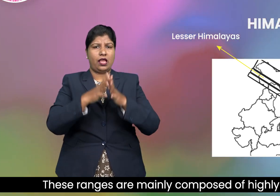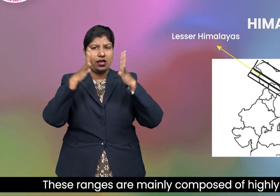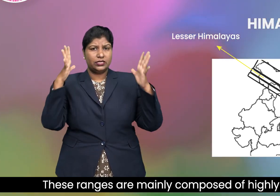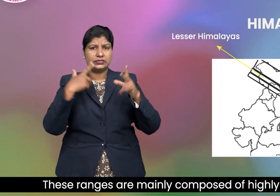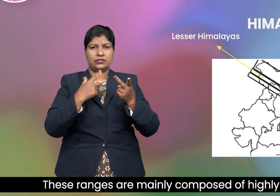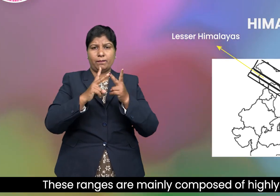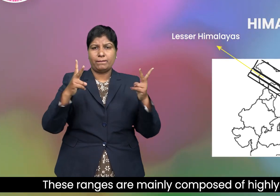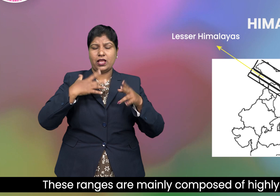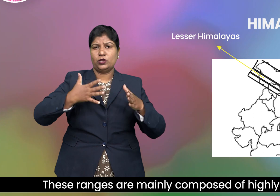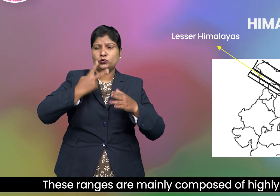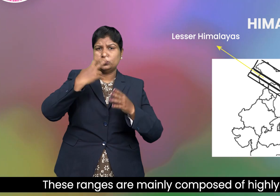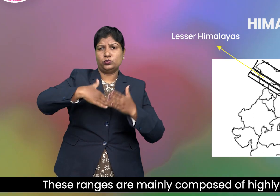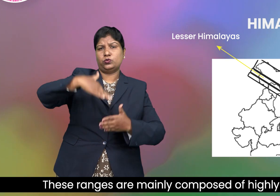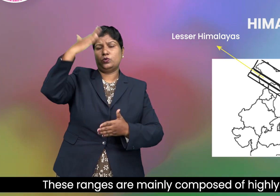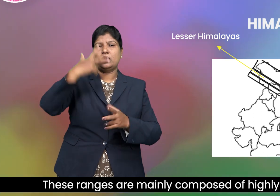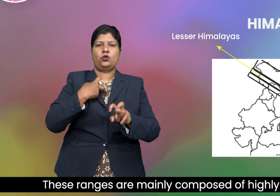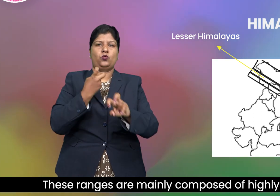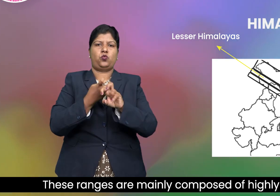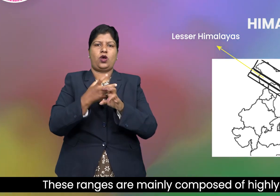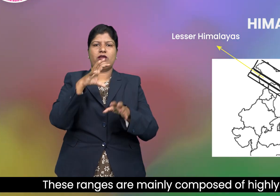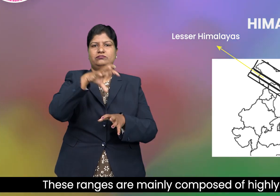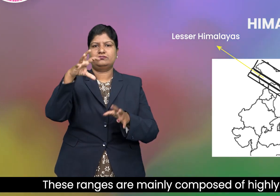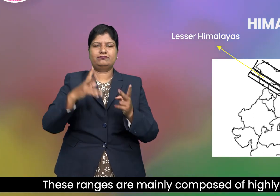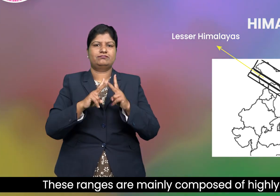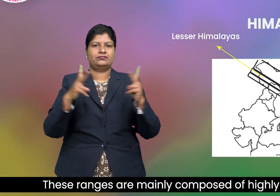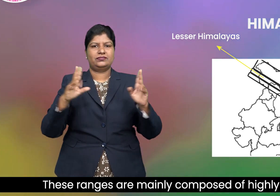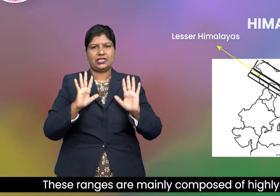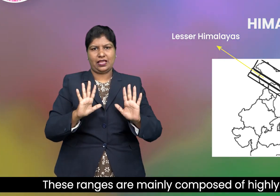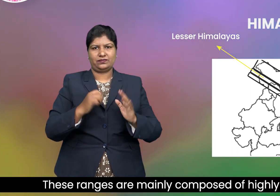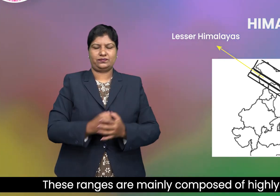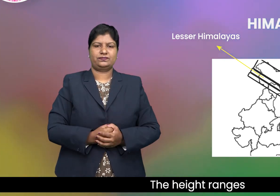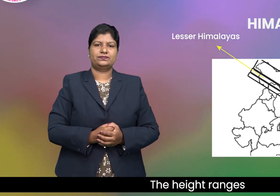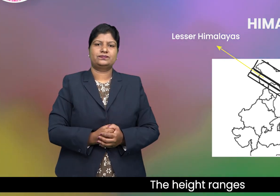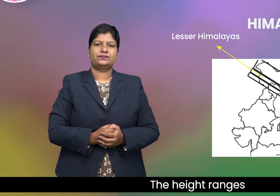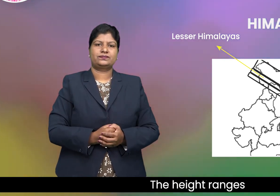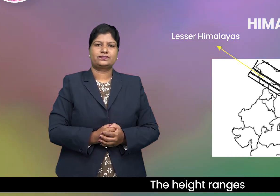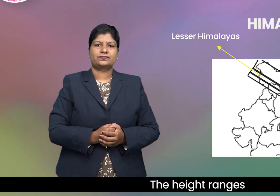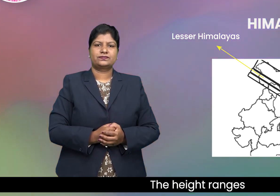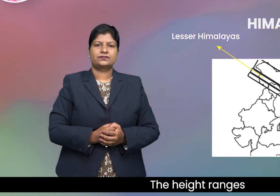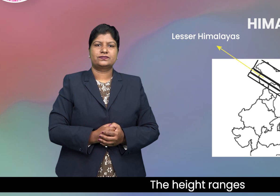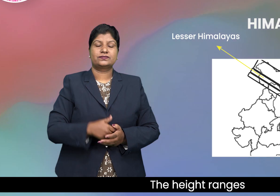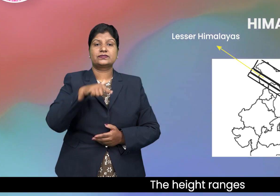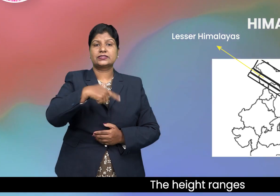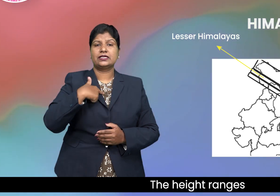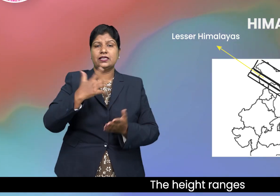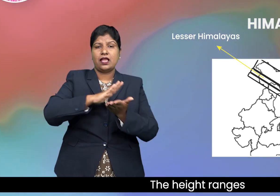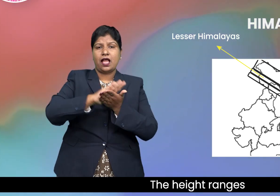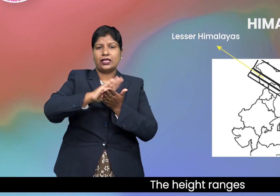the height ranges